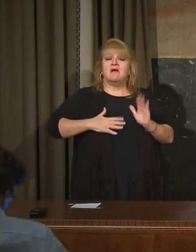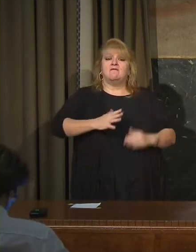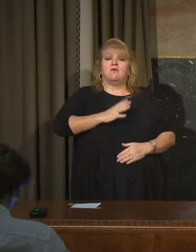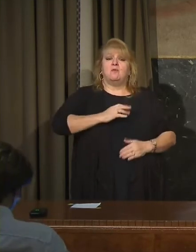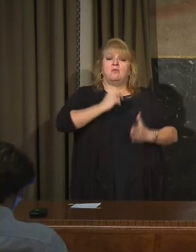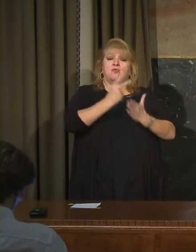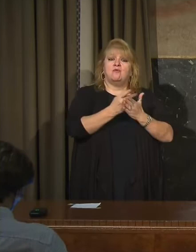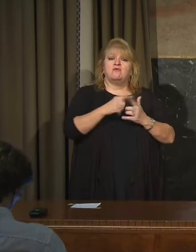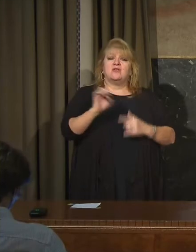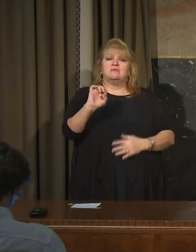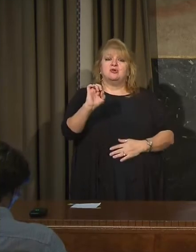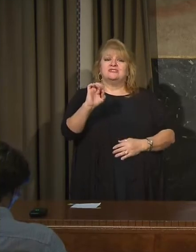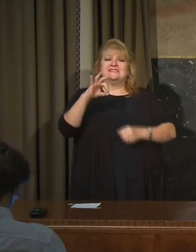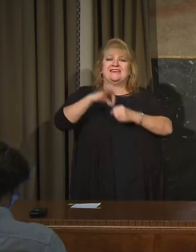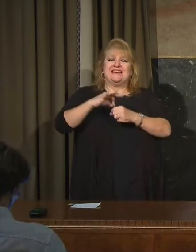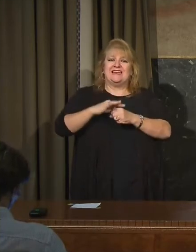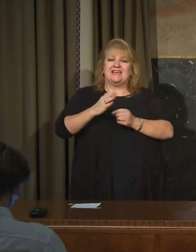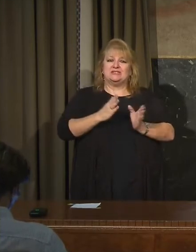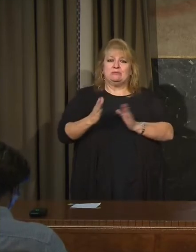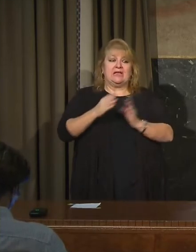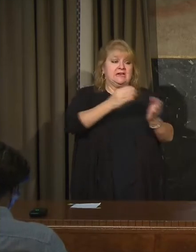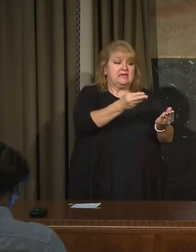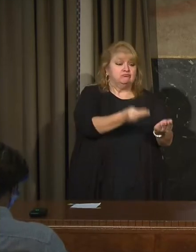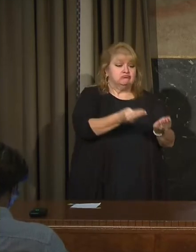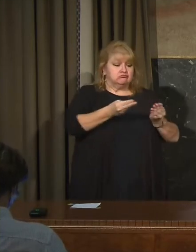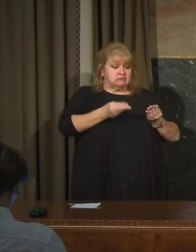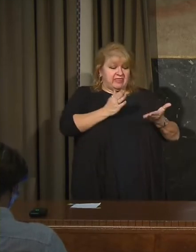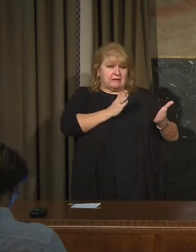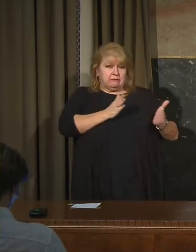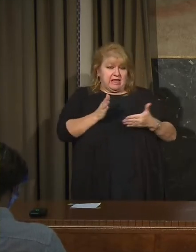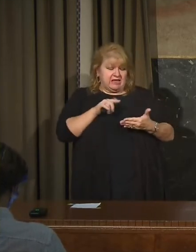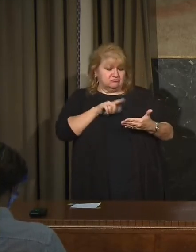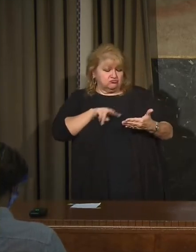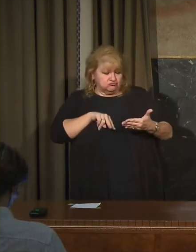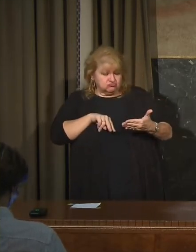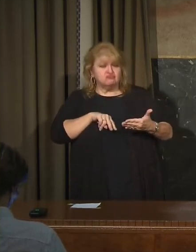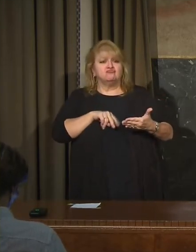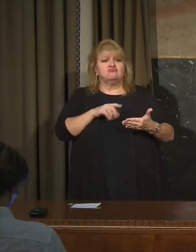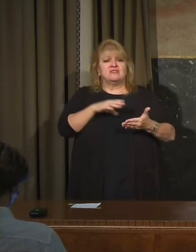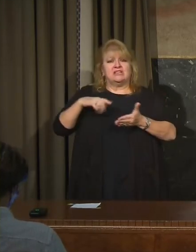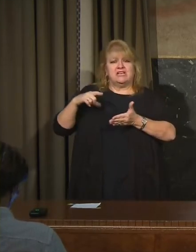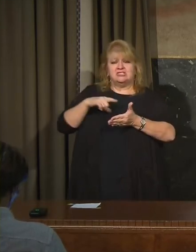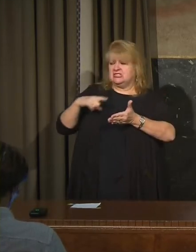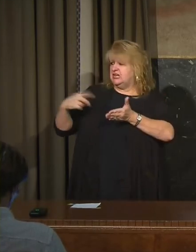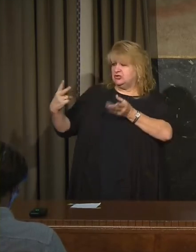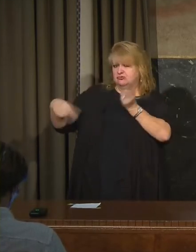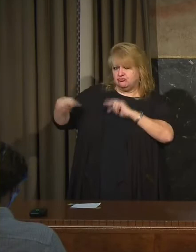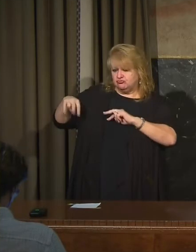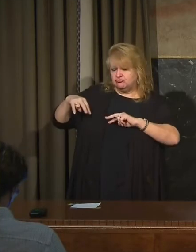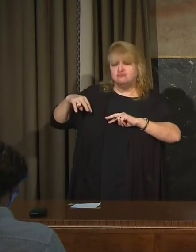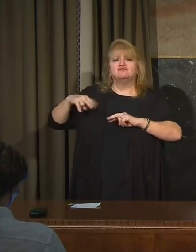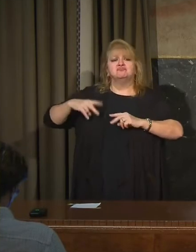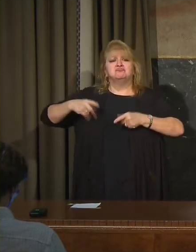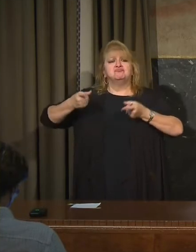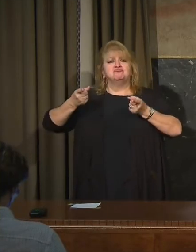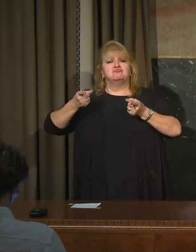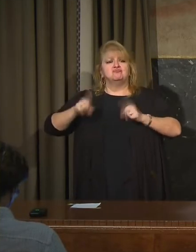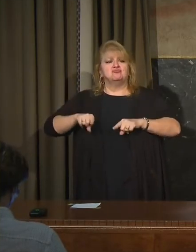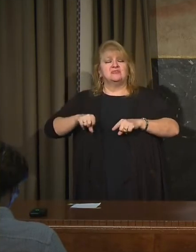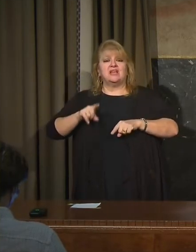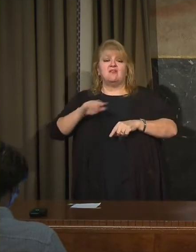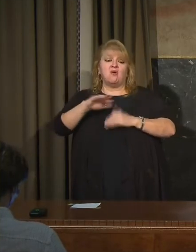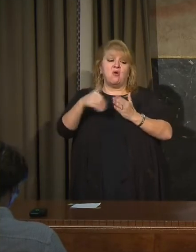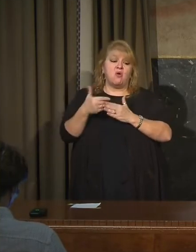emergency election plan that he submitted to me and to the legislature previously, which in all